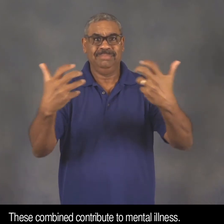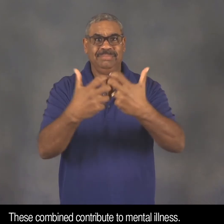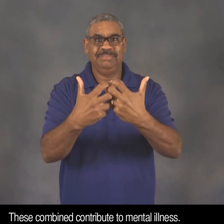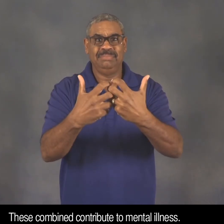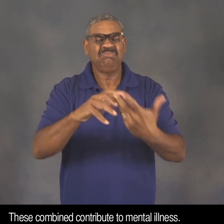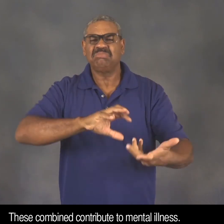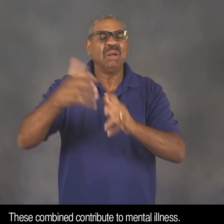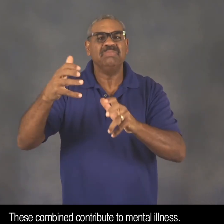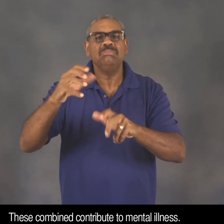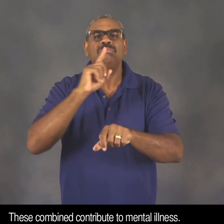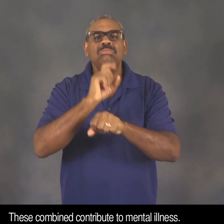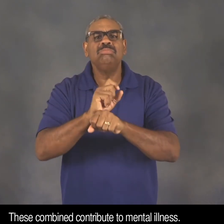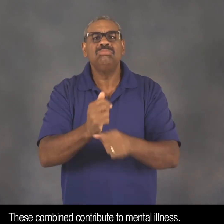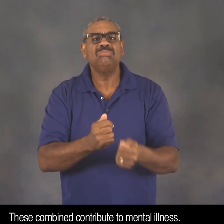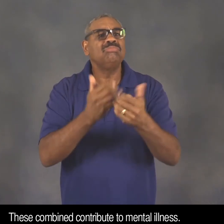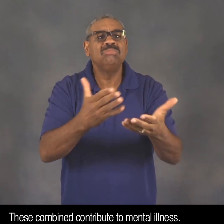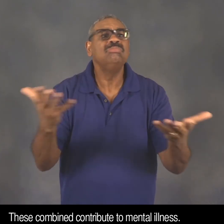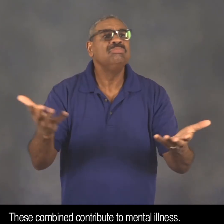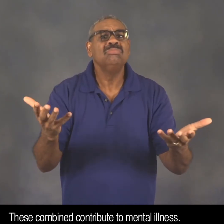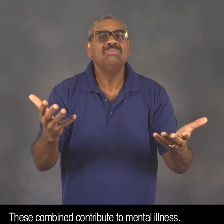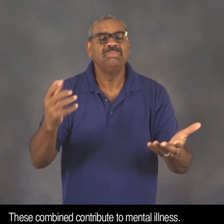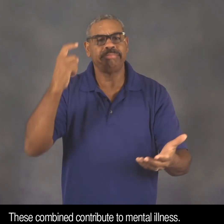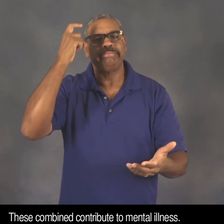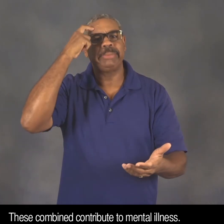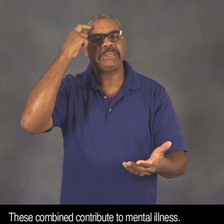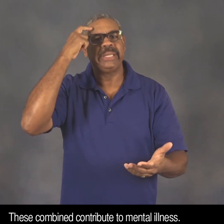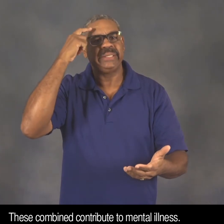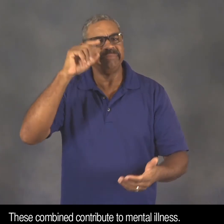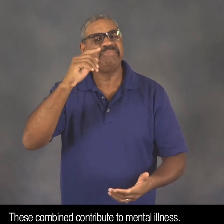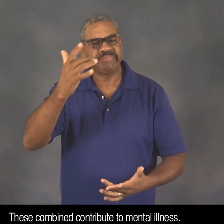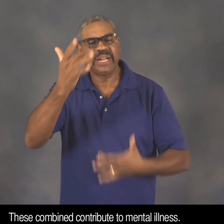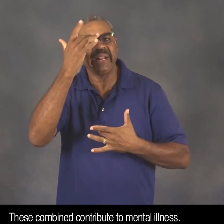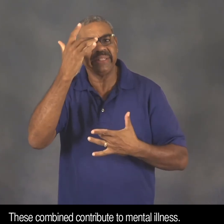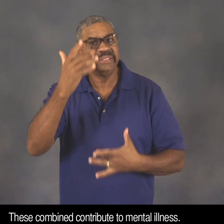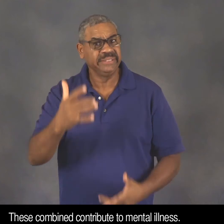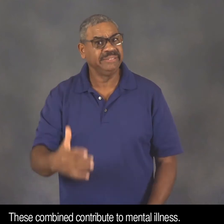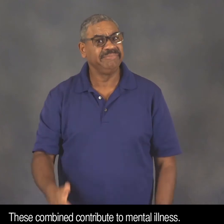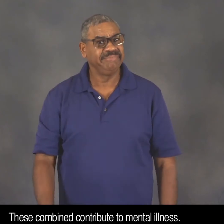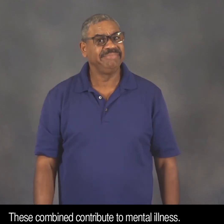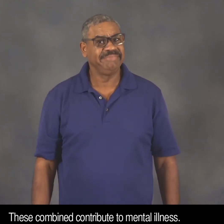These combined contribute to mental illness.